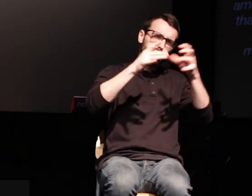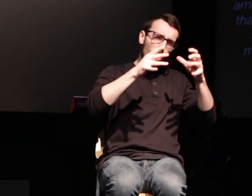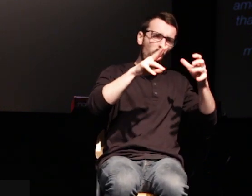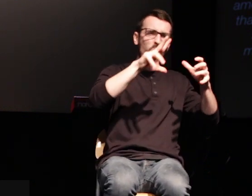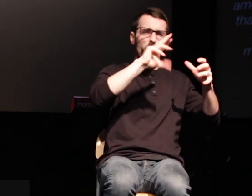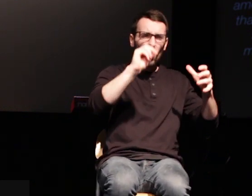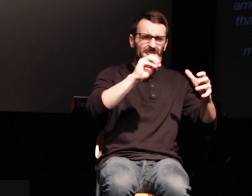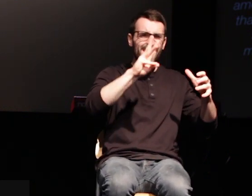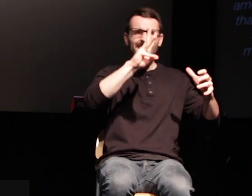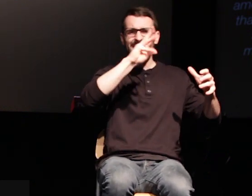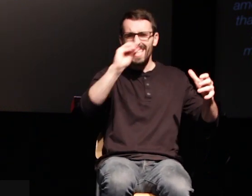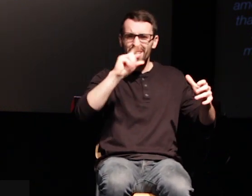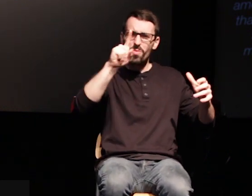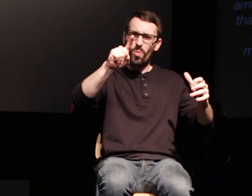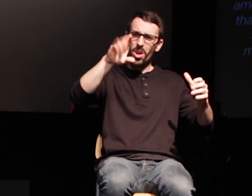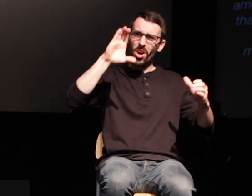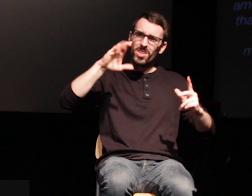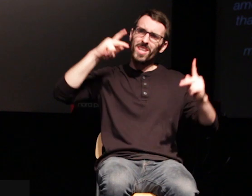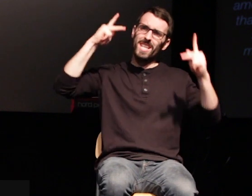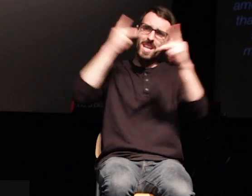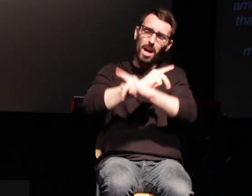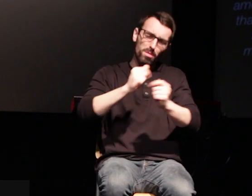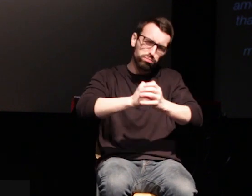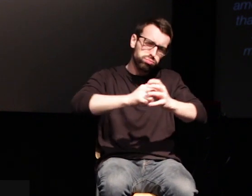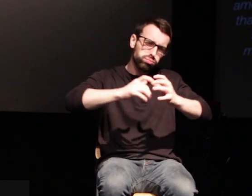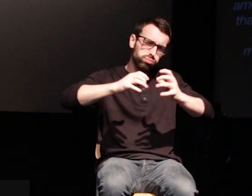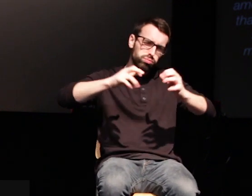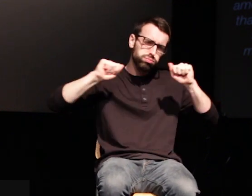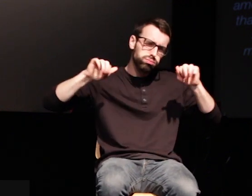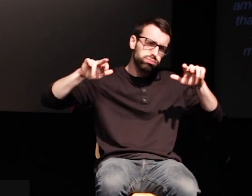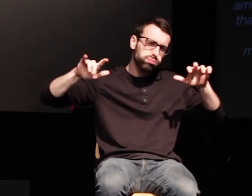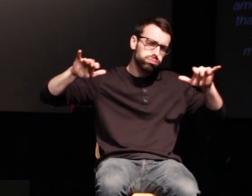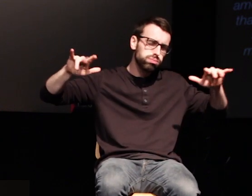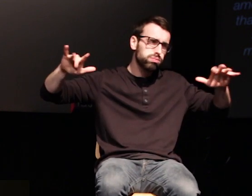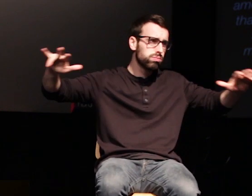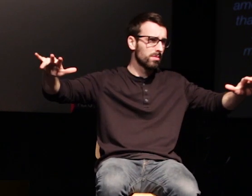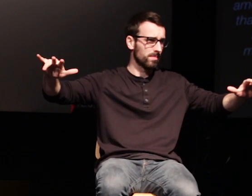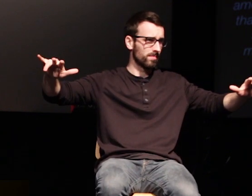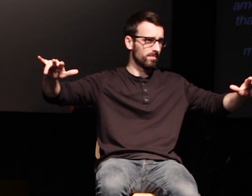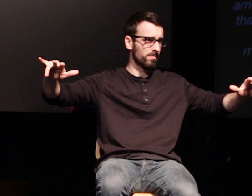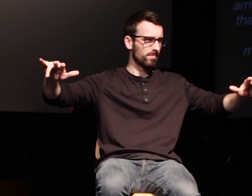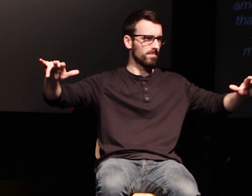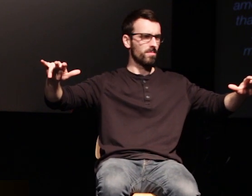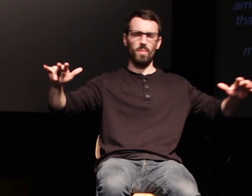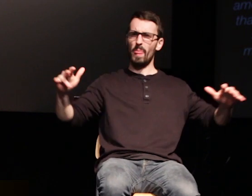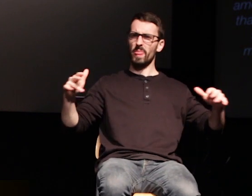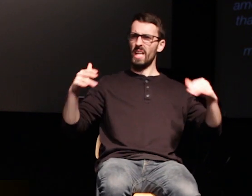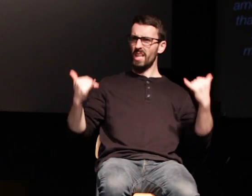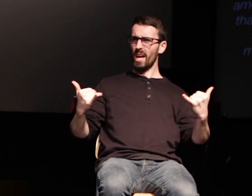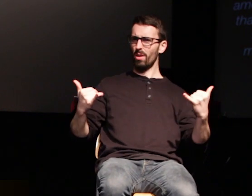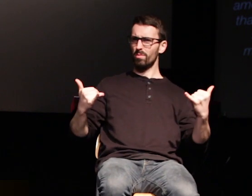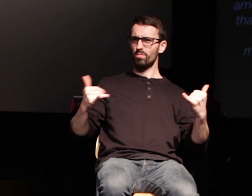some 100 times. What is the goal of a farmer?